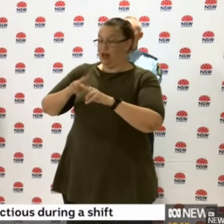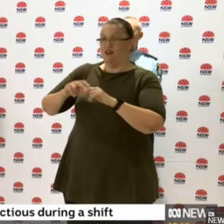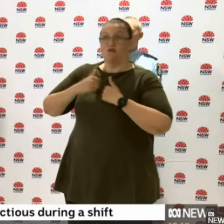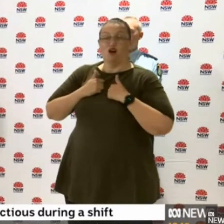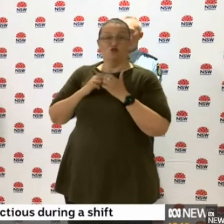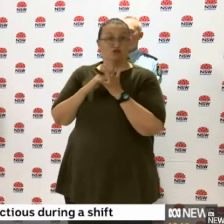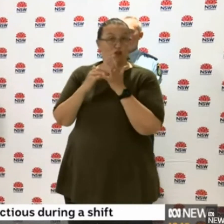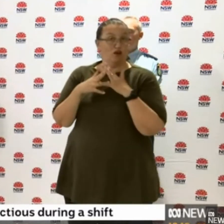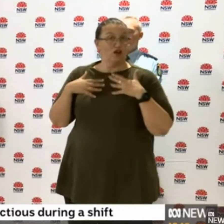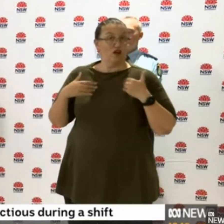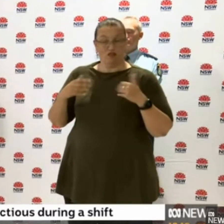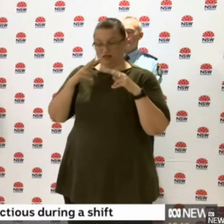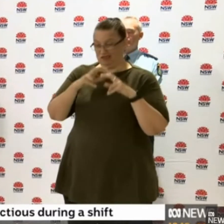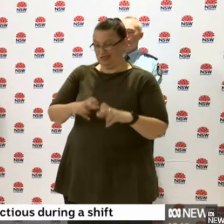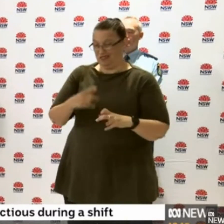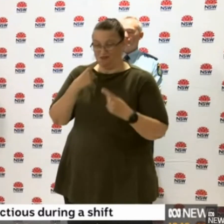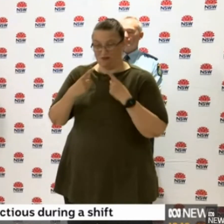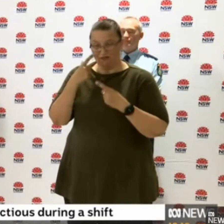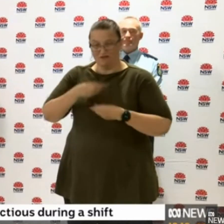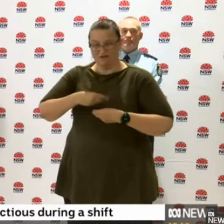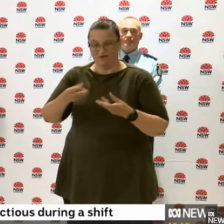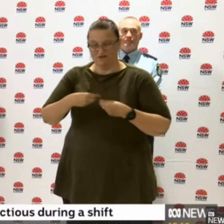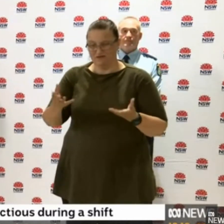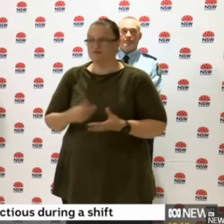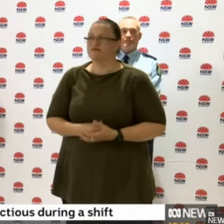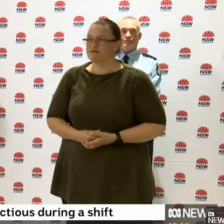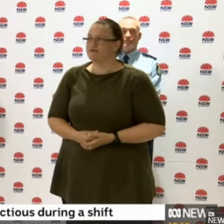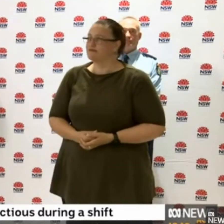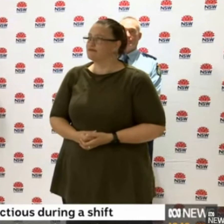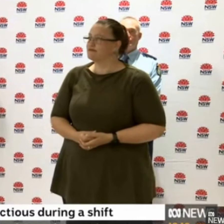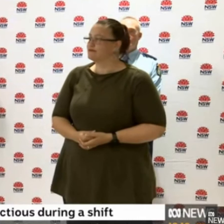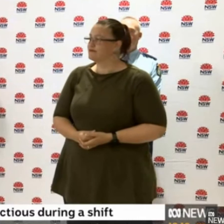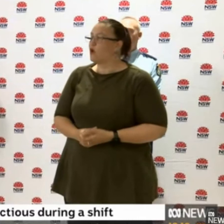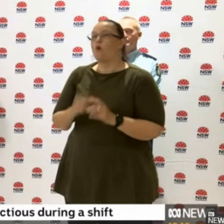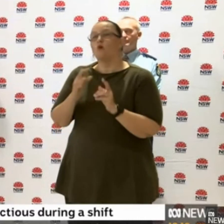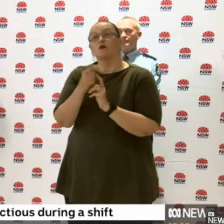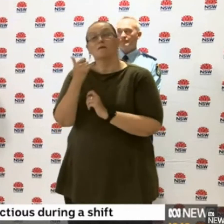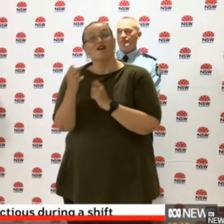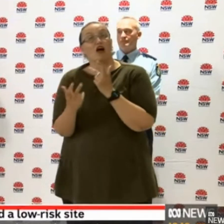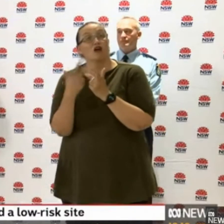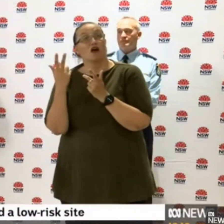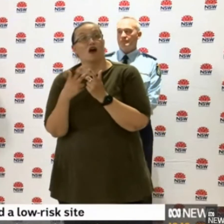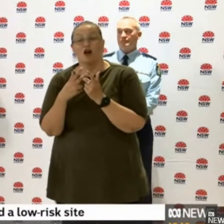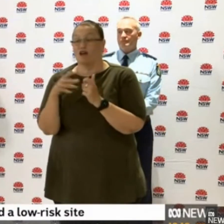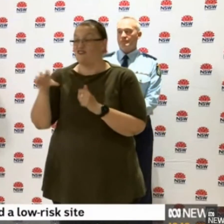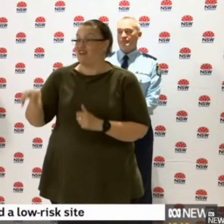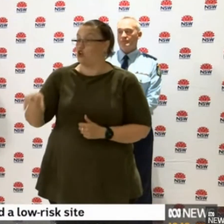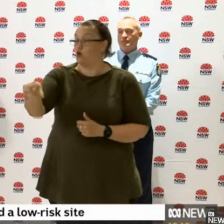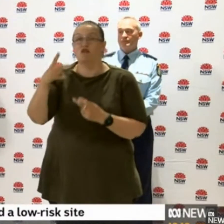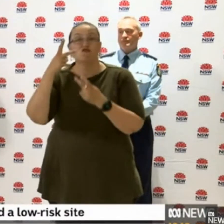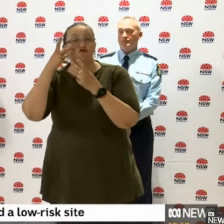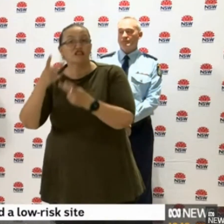working very hard to get this information out to the public. There may well also be other venues,